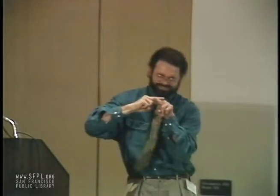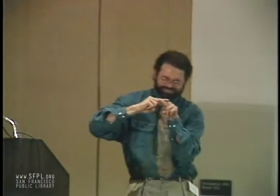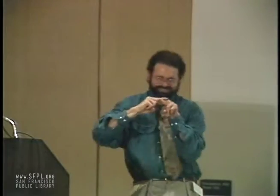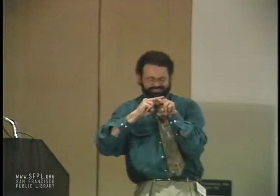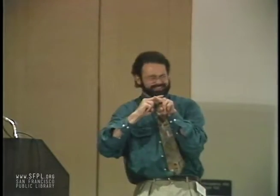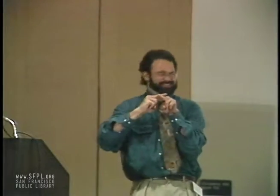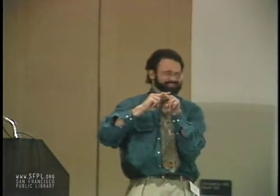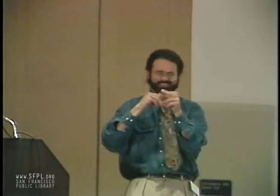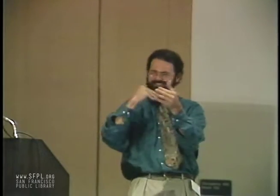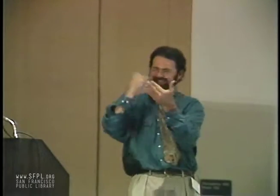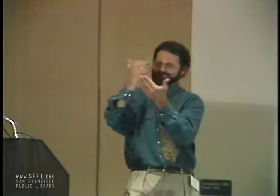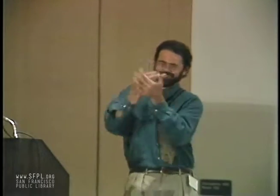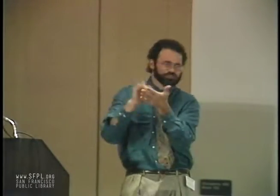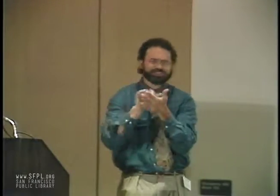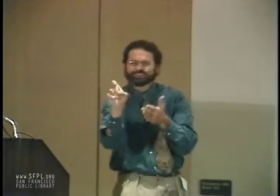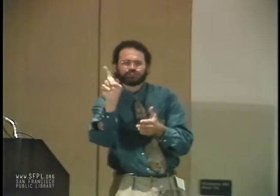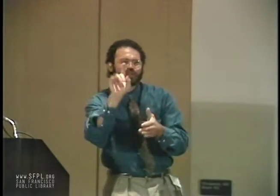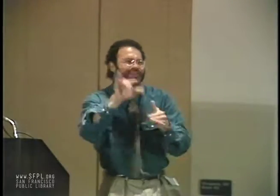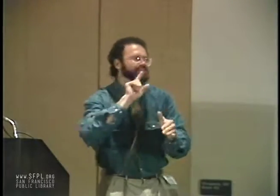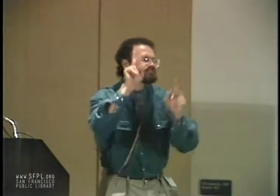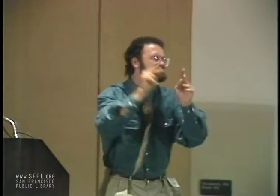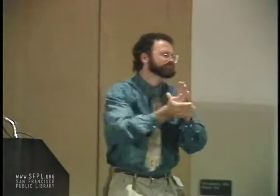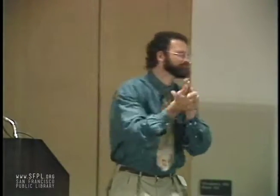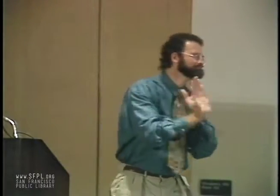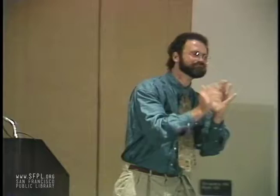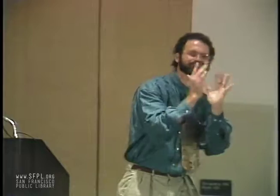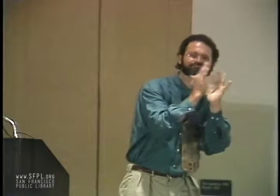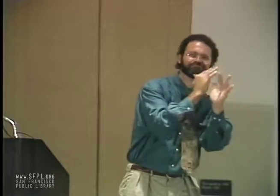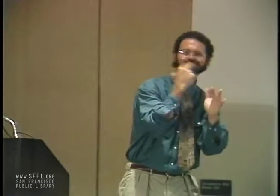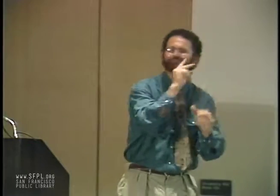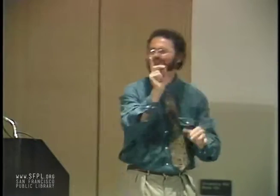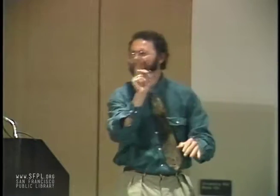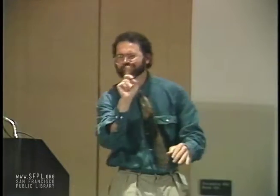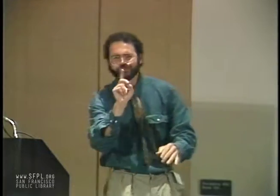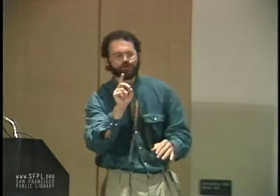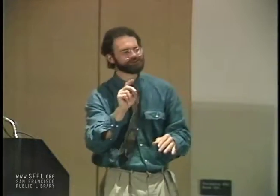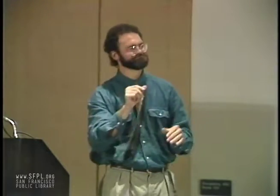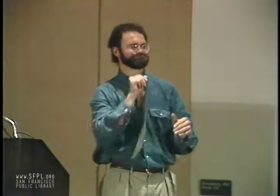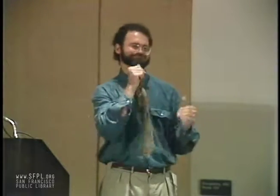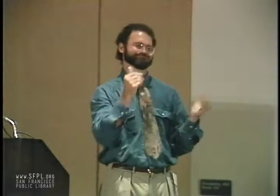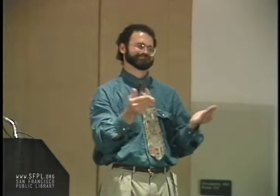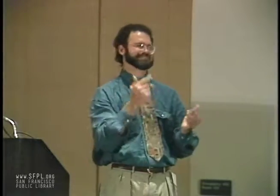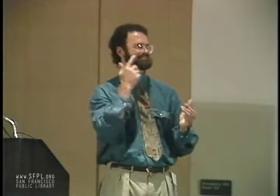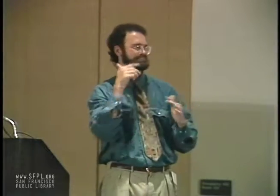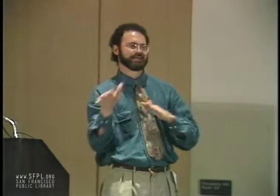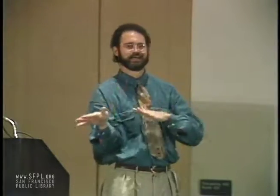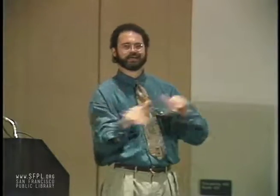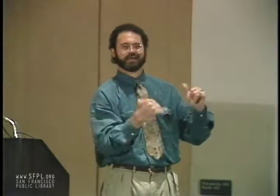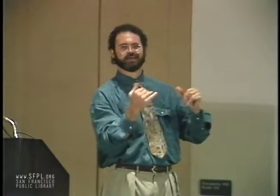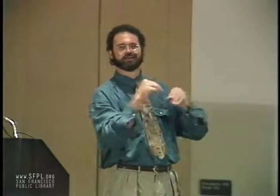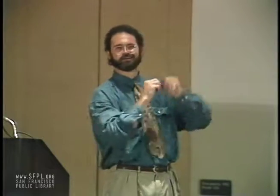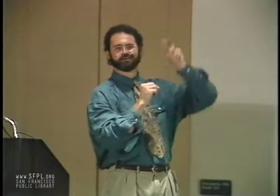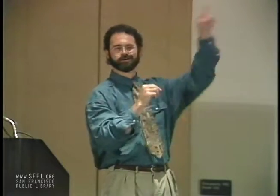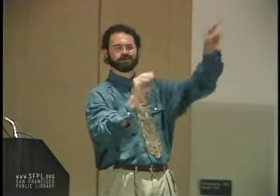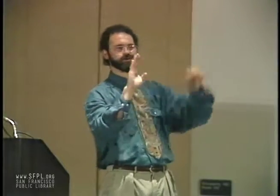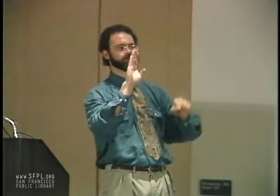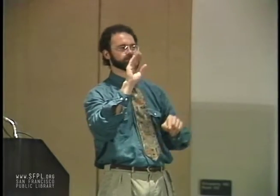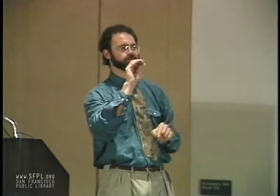This person said, really? So we hopped on a train, traveled all the way to New York, and said, where is this really fluent oral deaf person? They said, oh, sorry, he